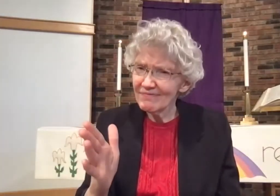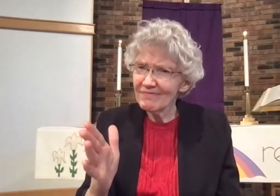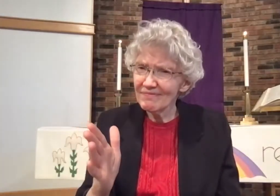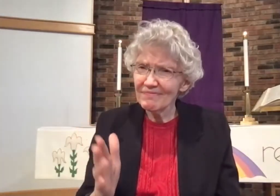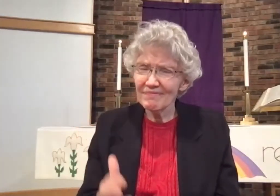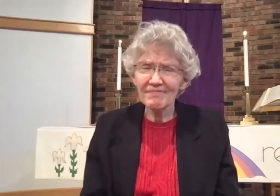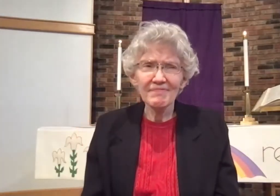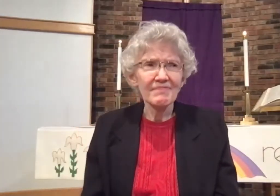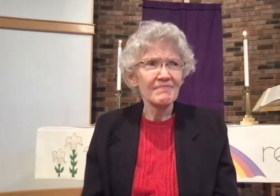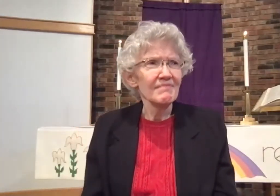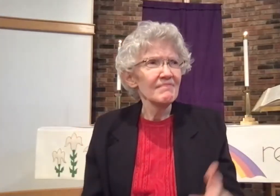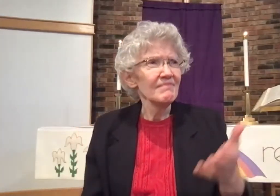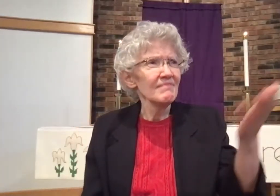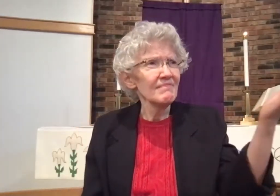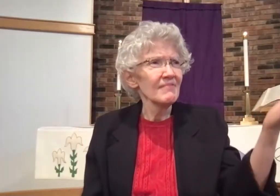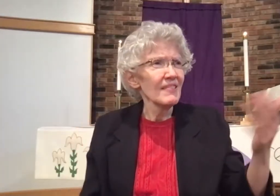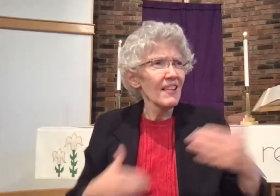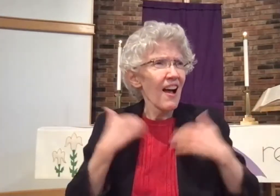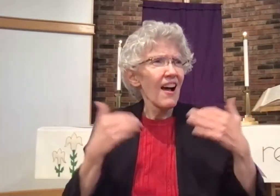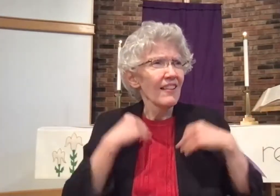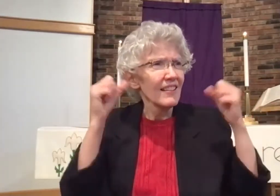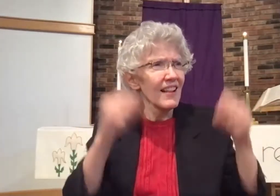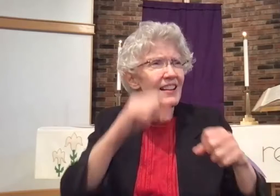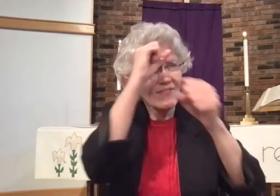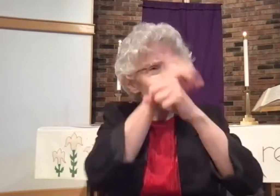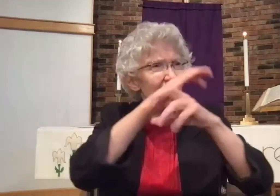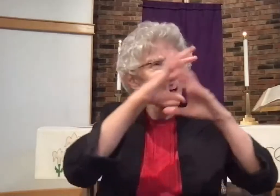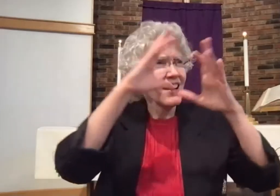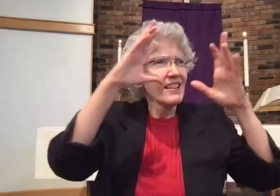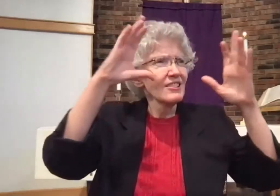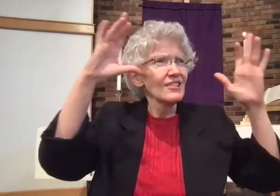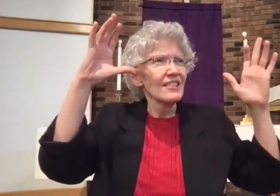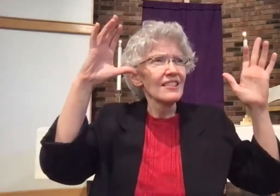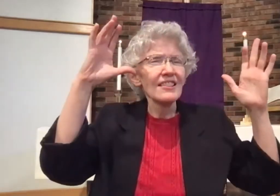what I have to say. You are wrong to think these people are drunk. After all, it is only